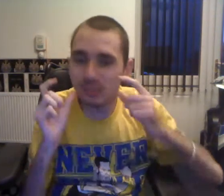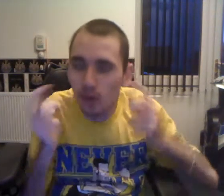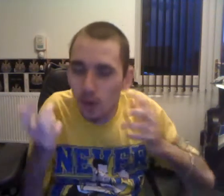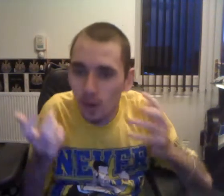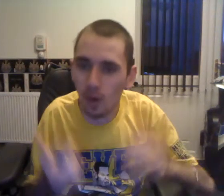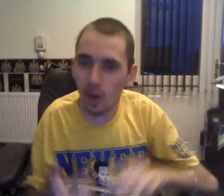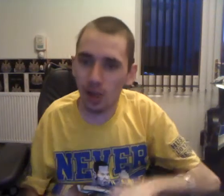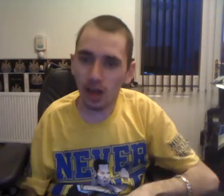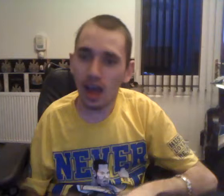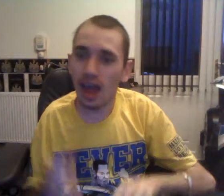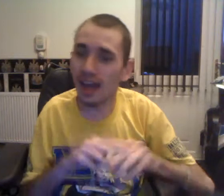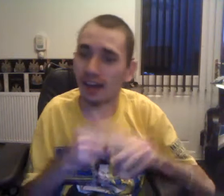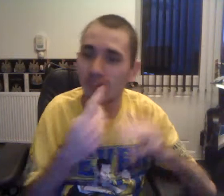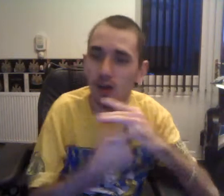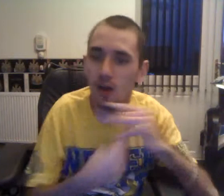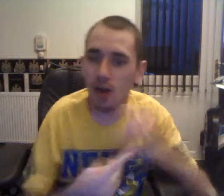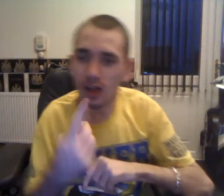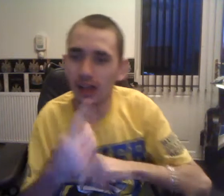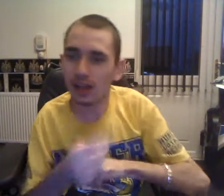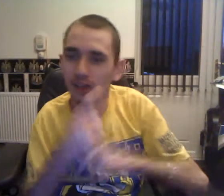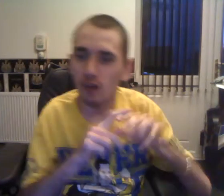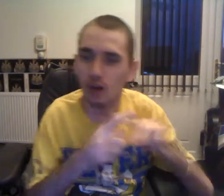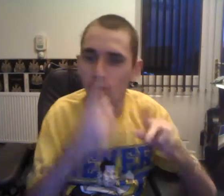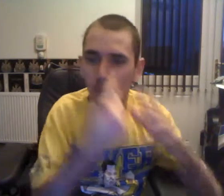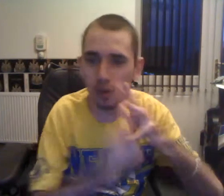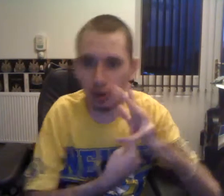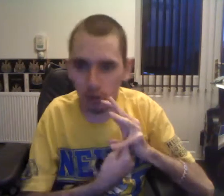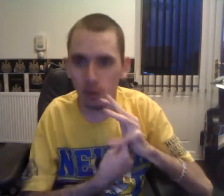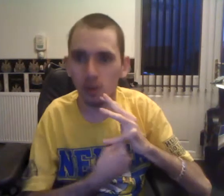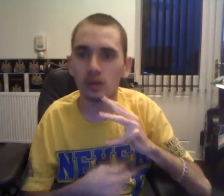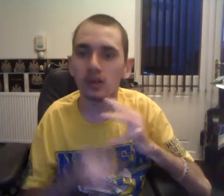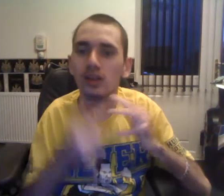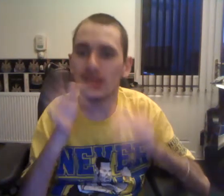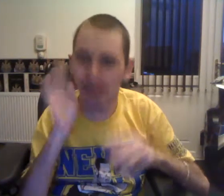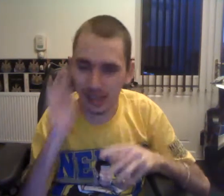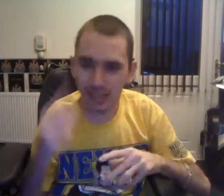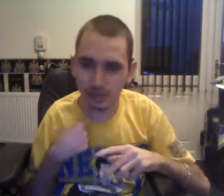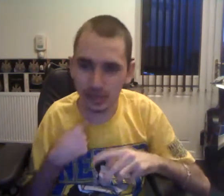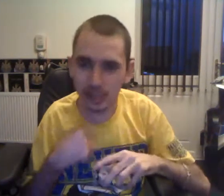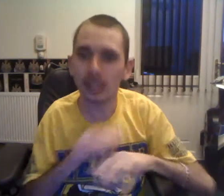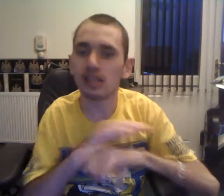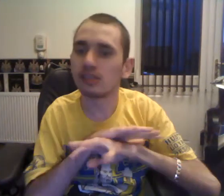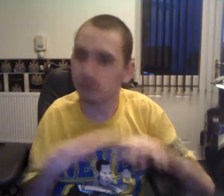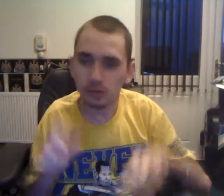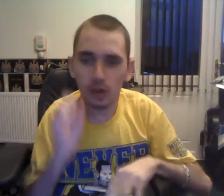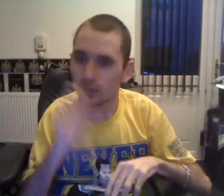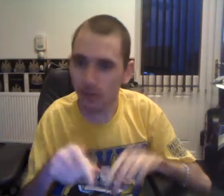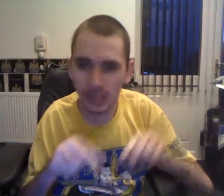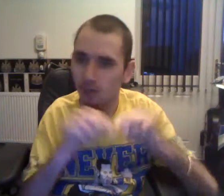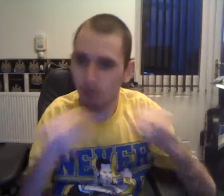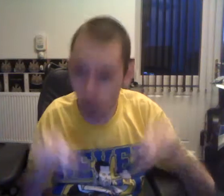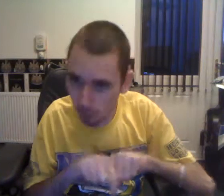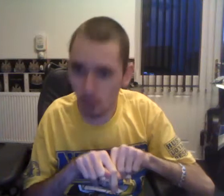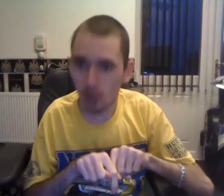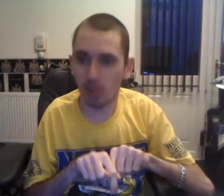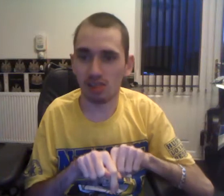not cool. That's just not cool. If you only follow this one rule, listen to me, please don't pee in the pool. Everybody